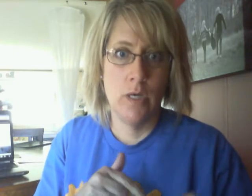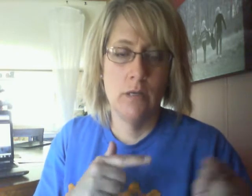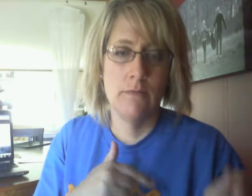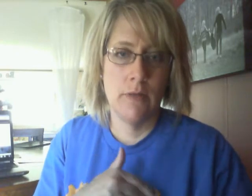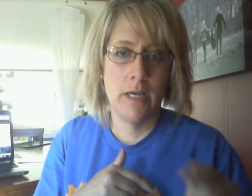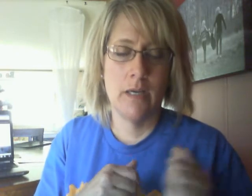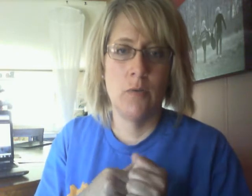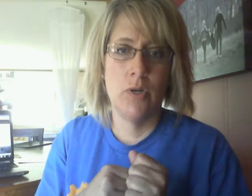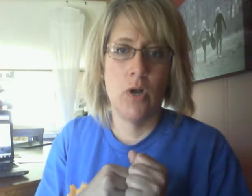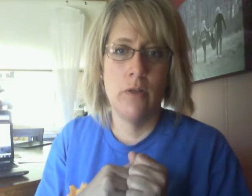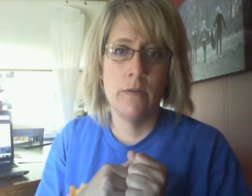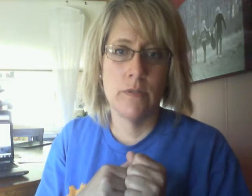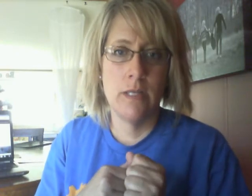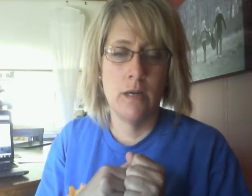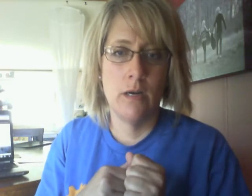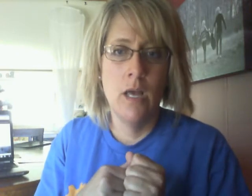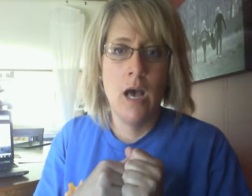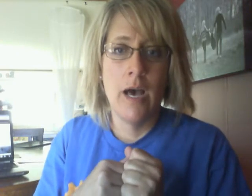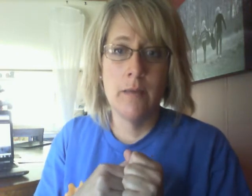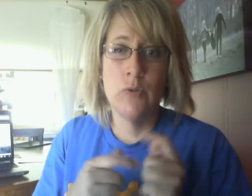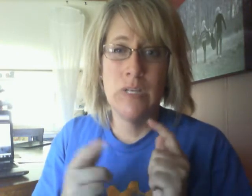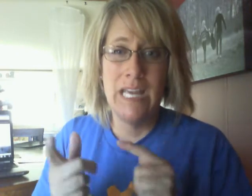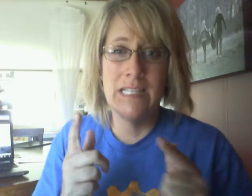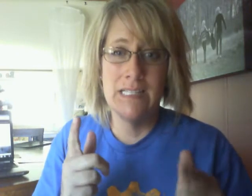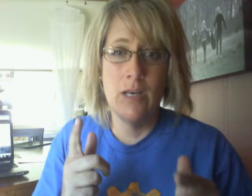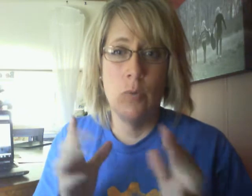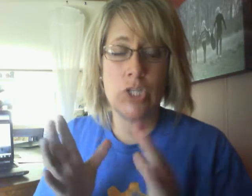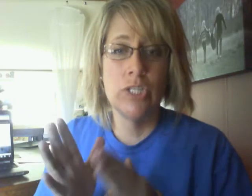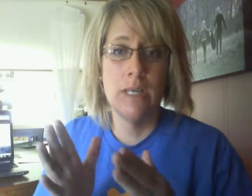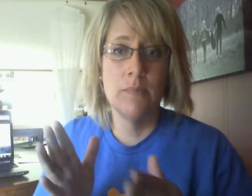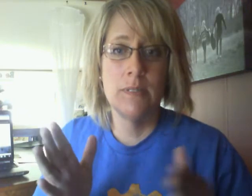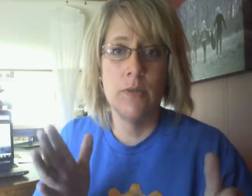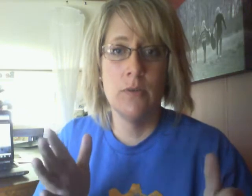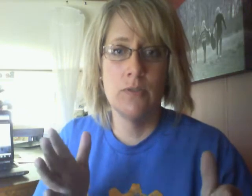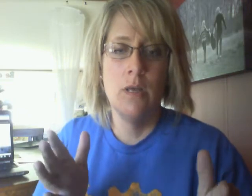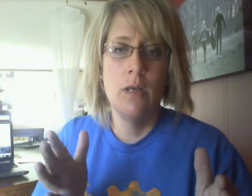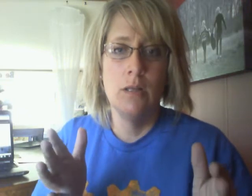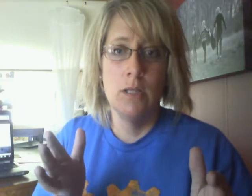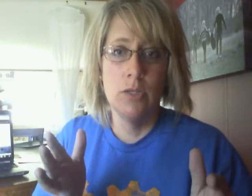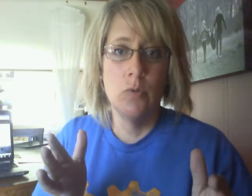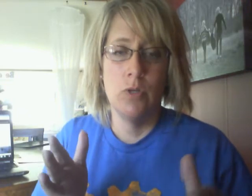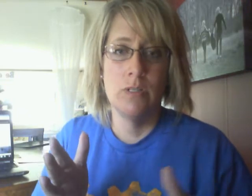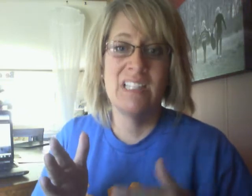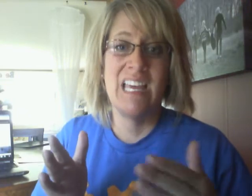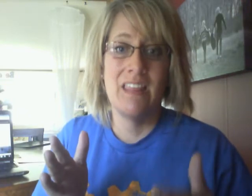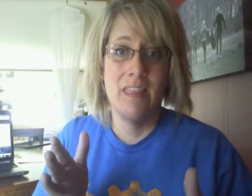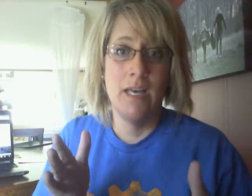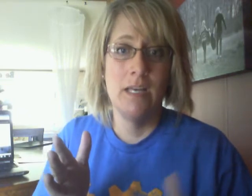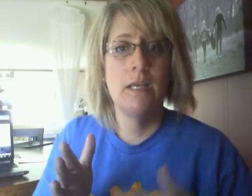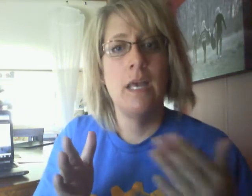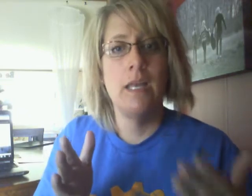the flag. It would put all those in there. I am doing ASL, which skips some of those little words like the and